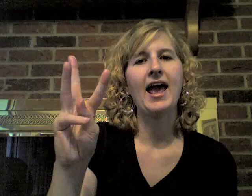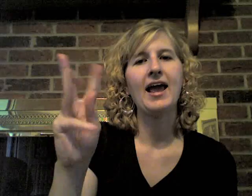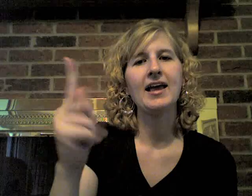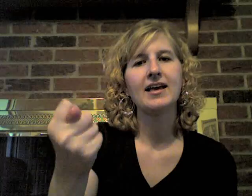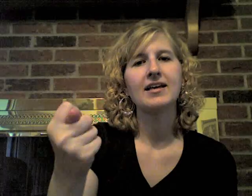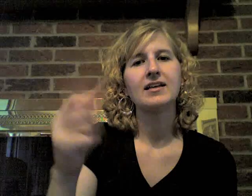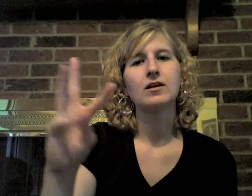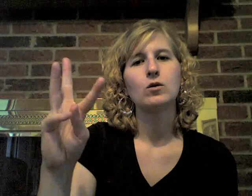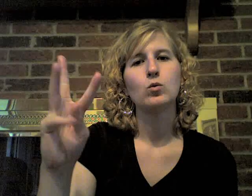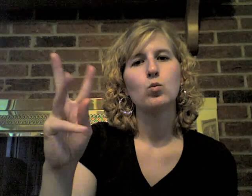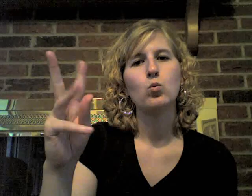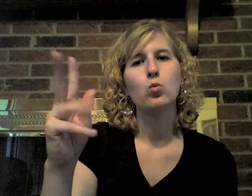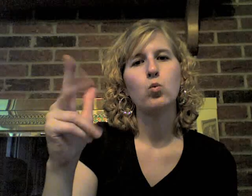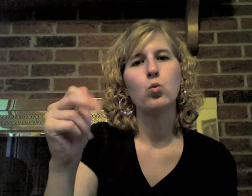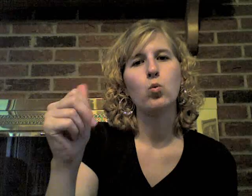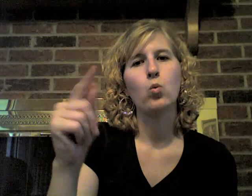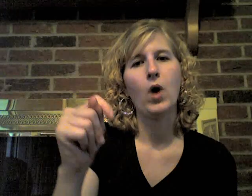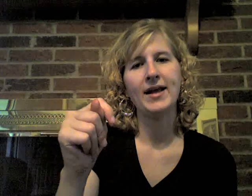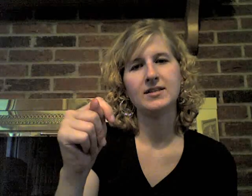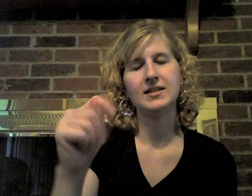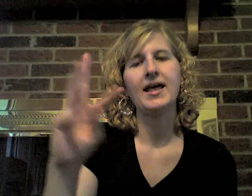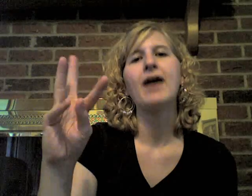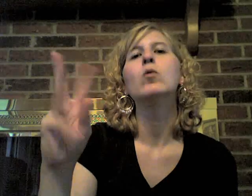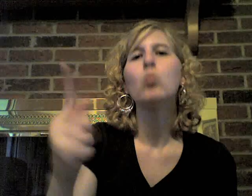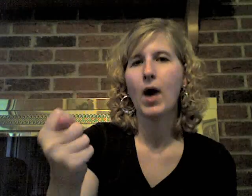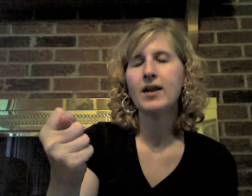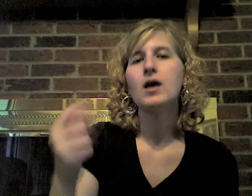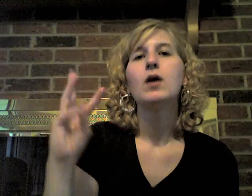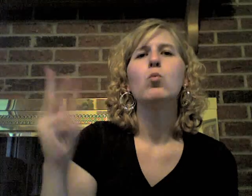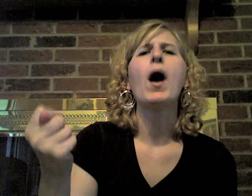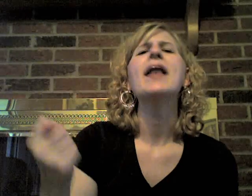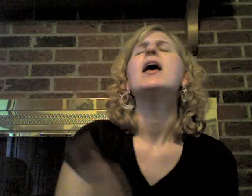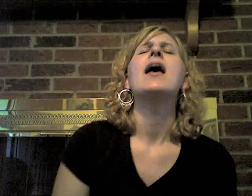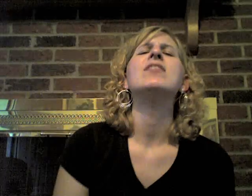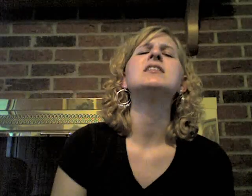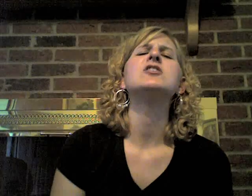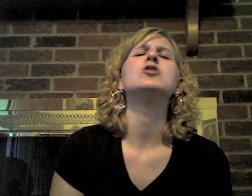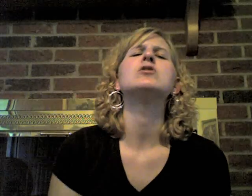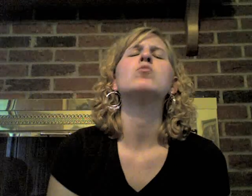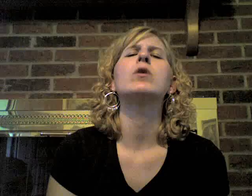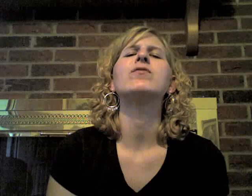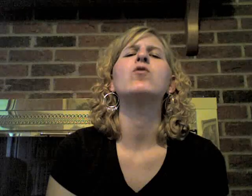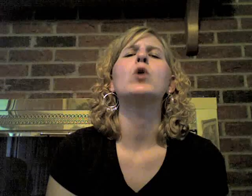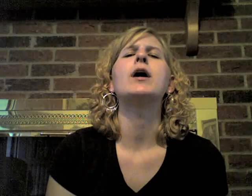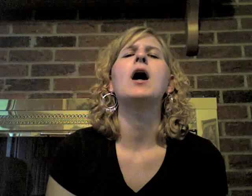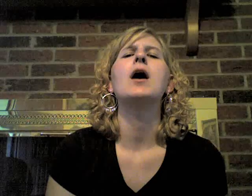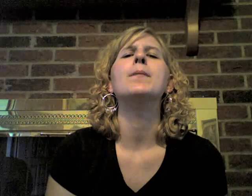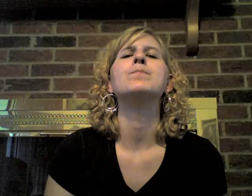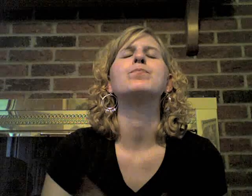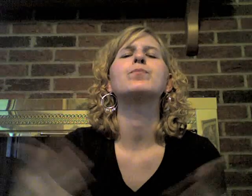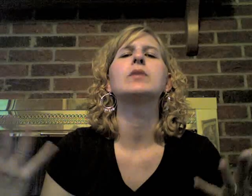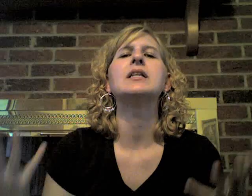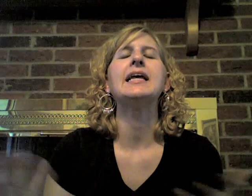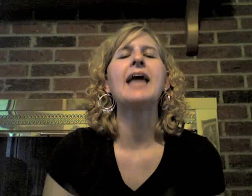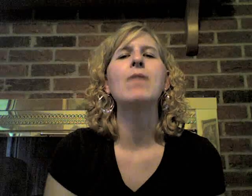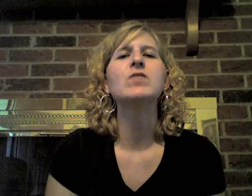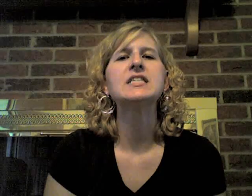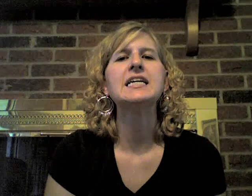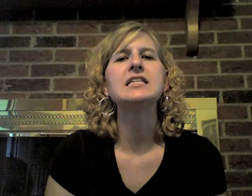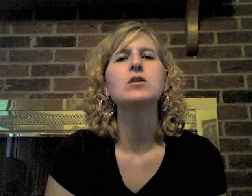A. What? See that? What? And this is used more for like emphasis,